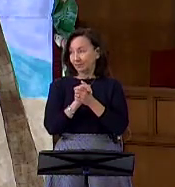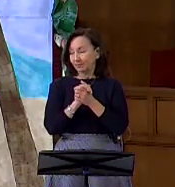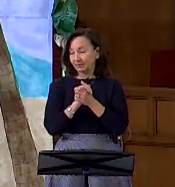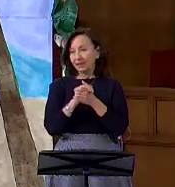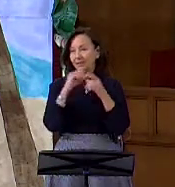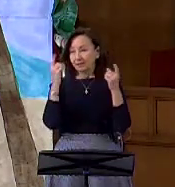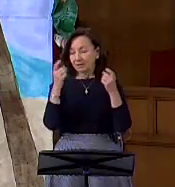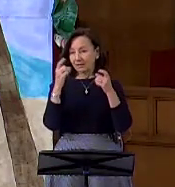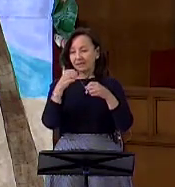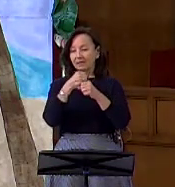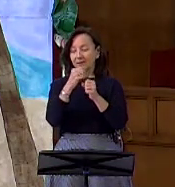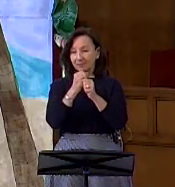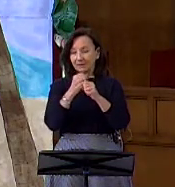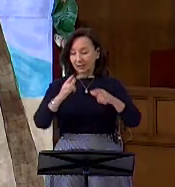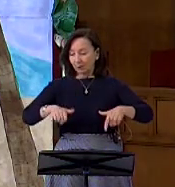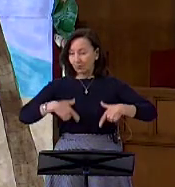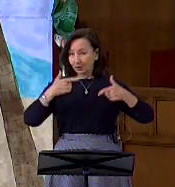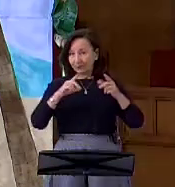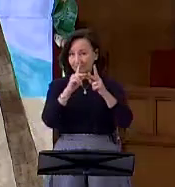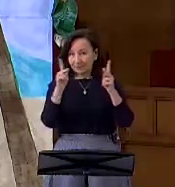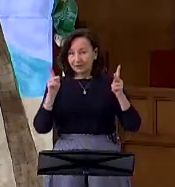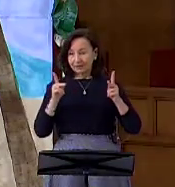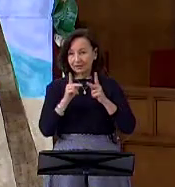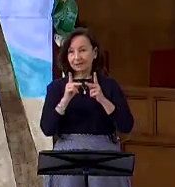sin has made its dwelling place.